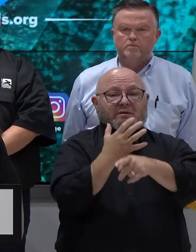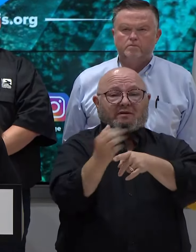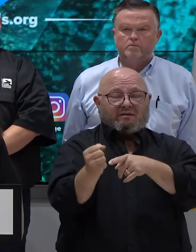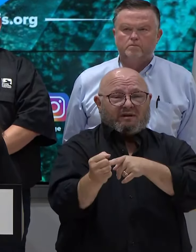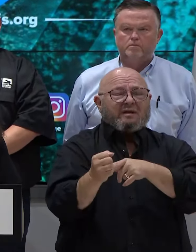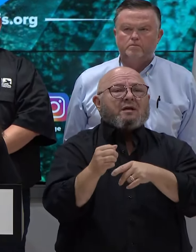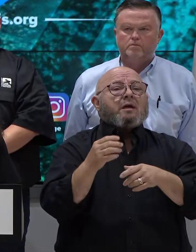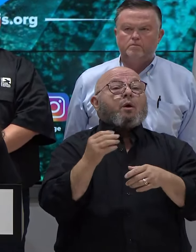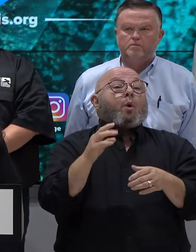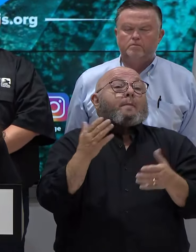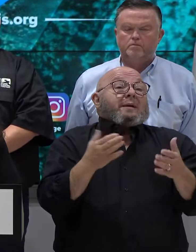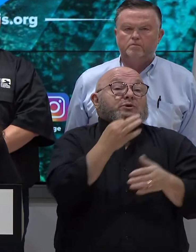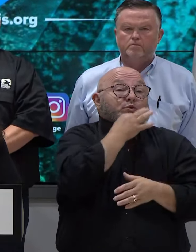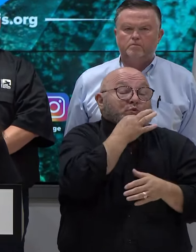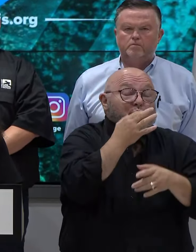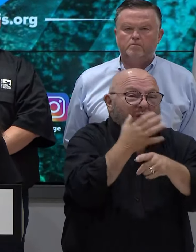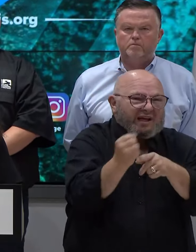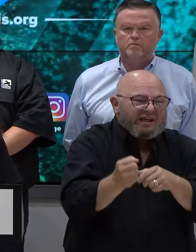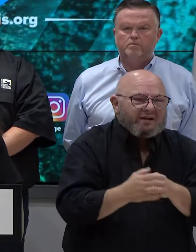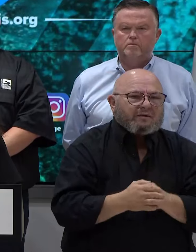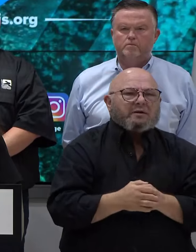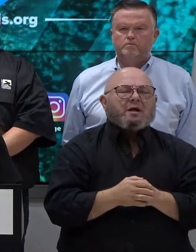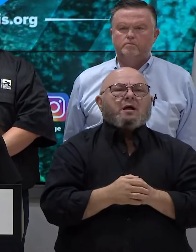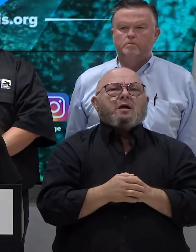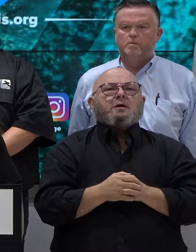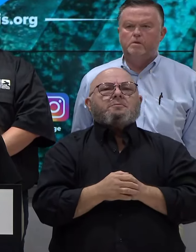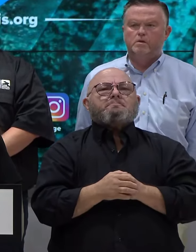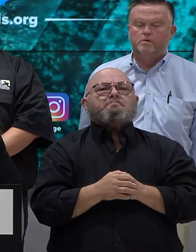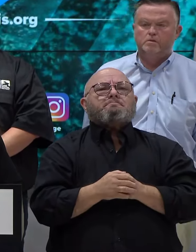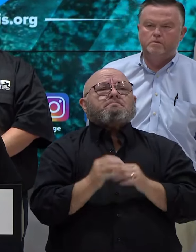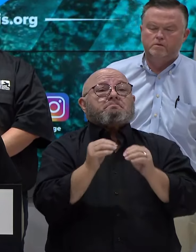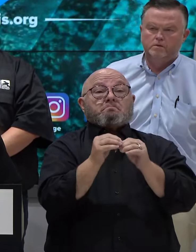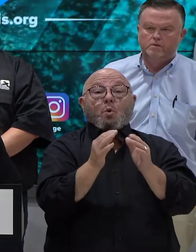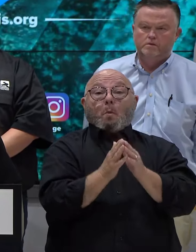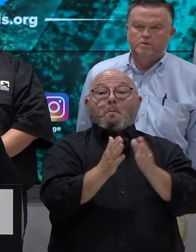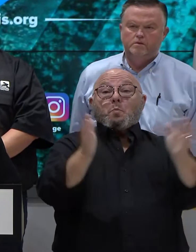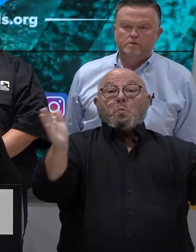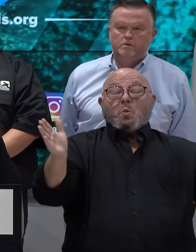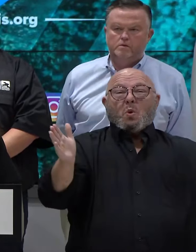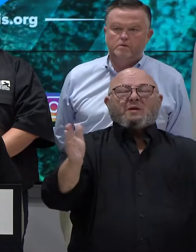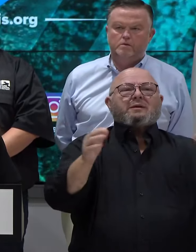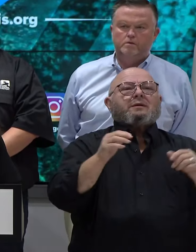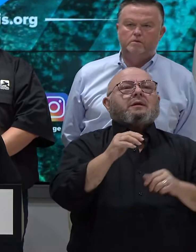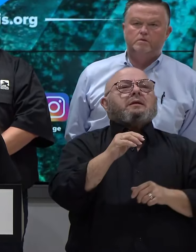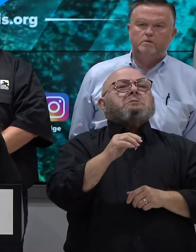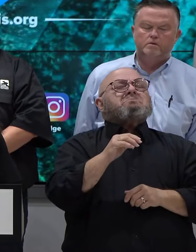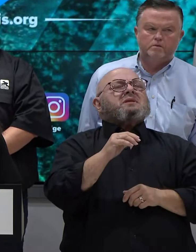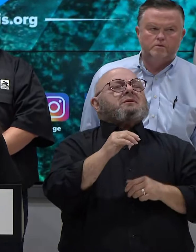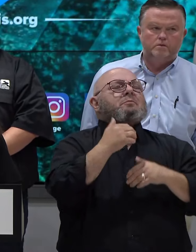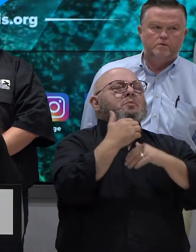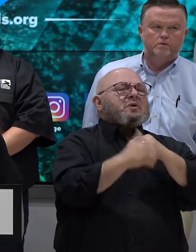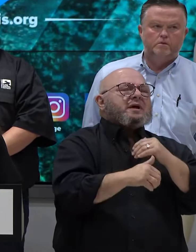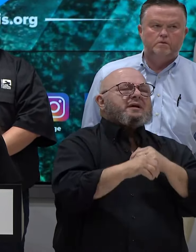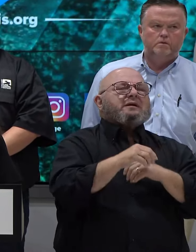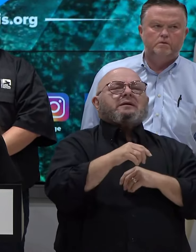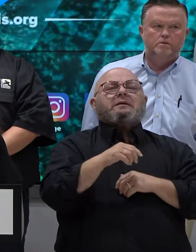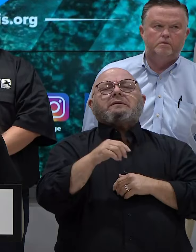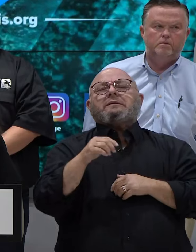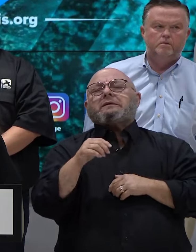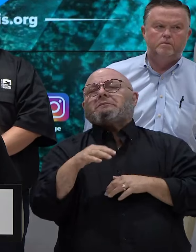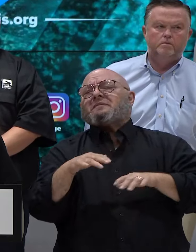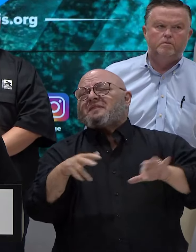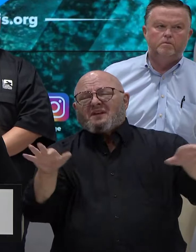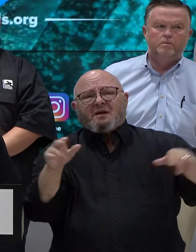running out. So, but in terms of more broadly, the supply chain, they're fine. The port is not open